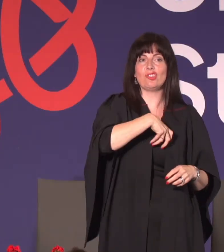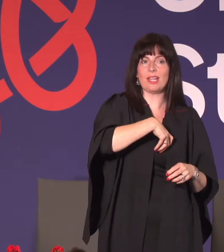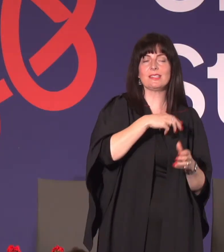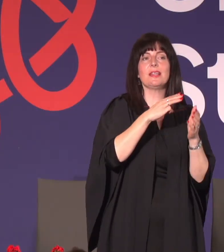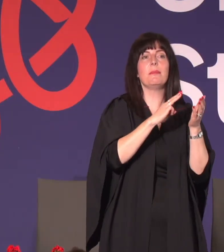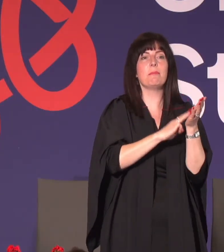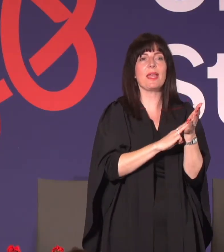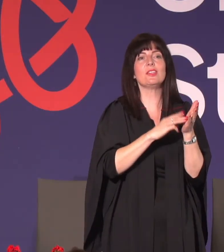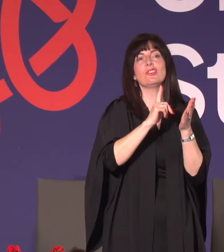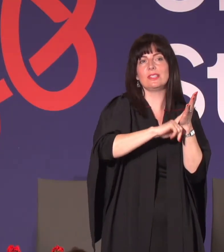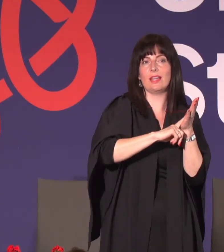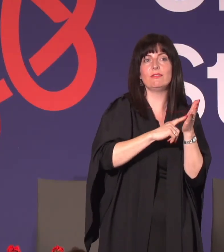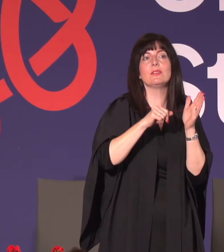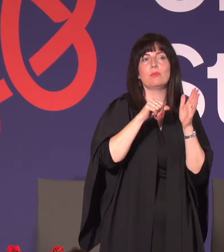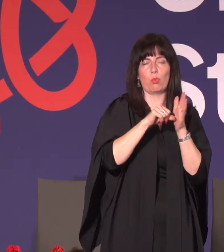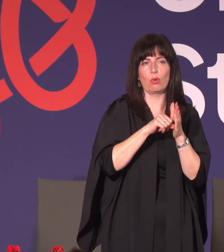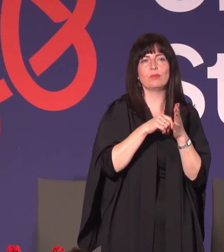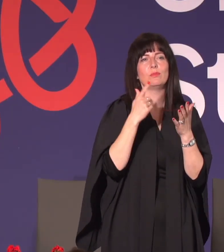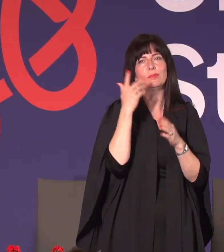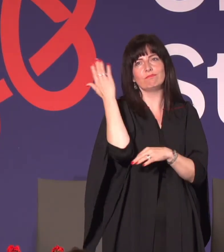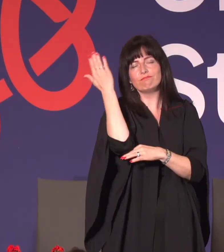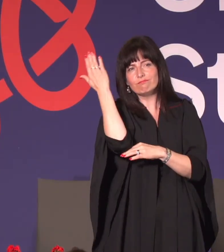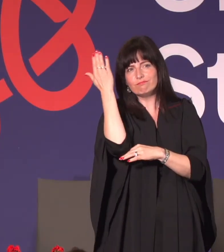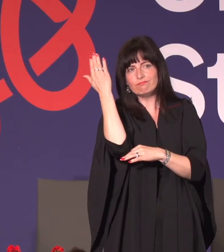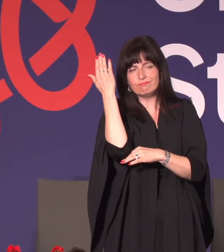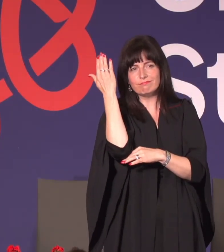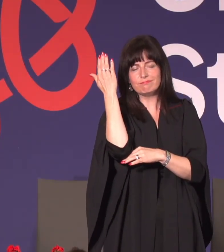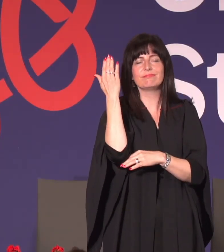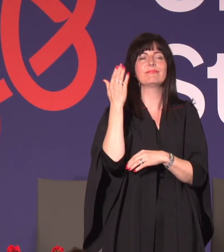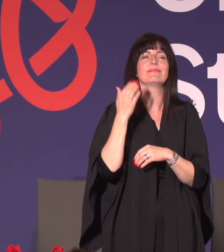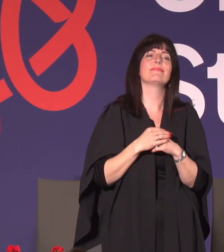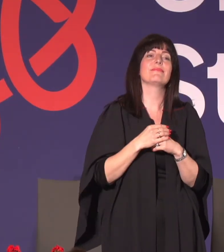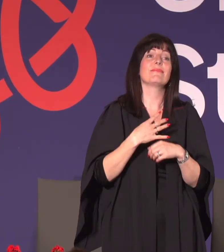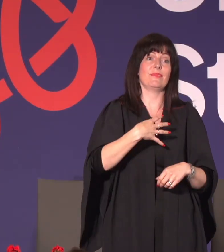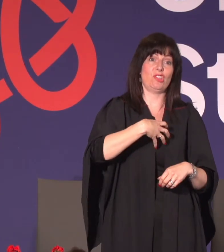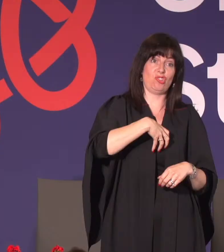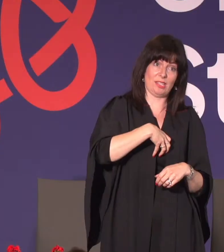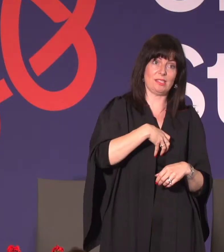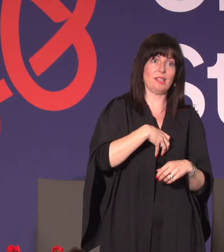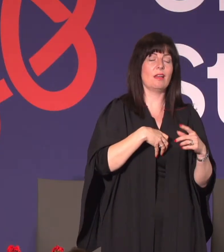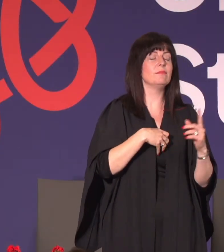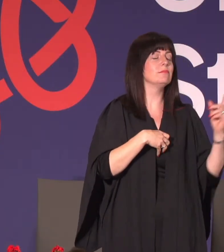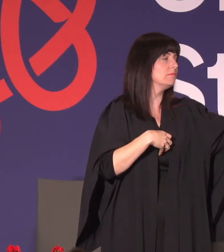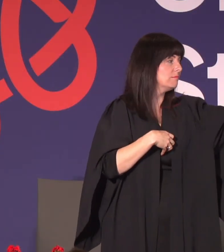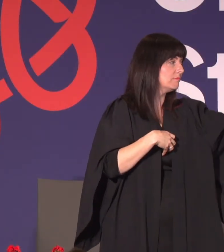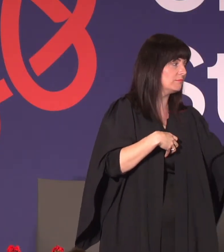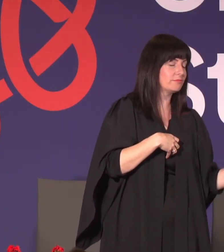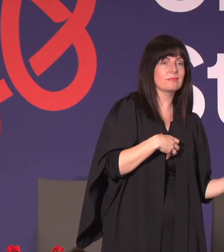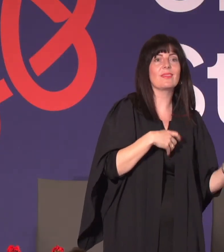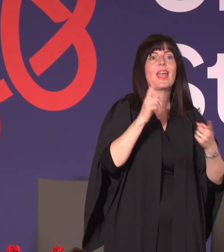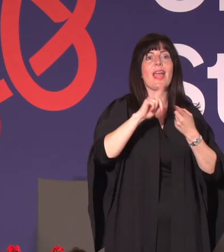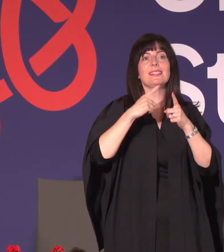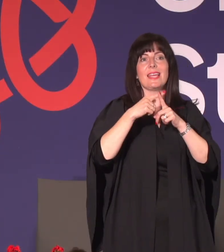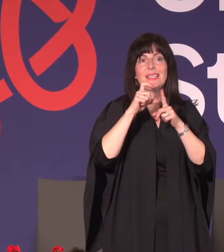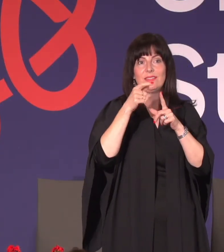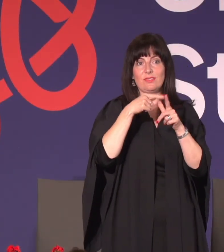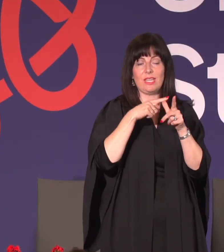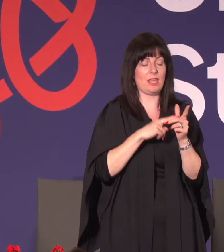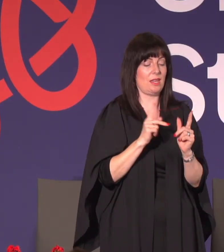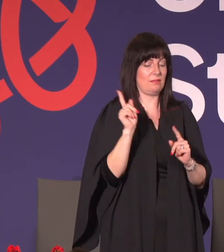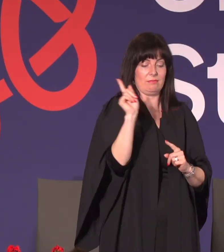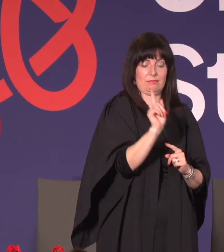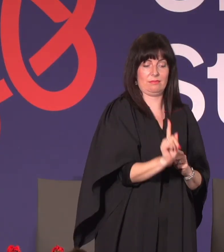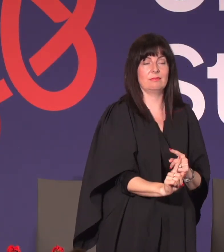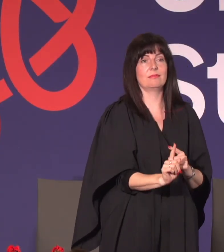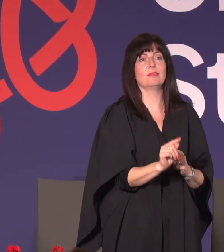Leveson Wood, will then make a short address. The Chancellor and Executive Dean will then move to the lower platform ready to